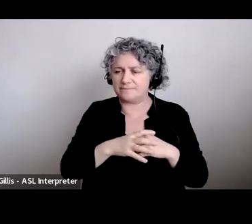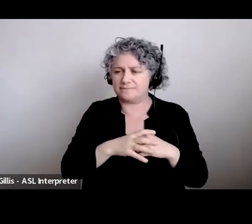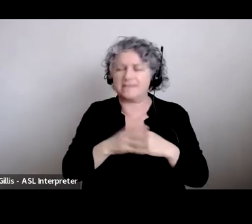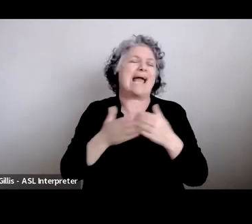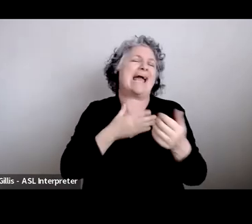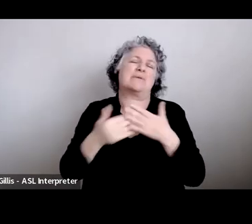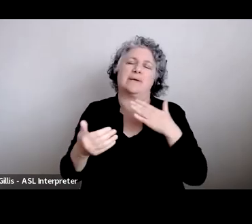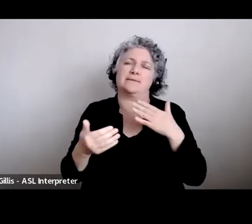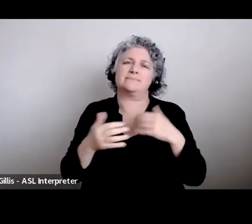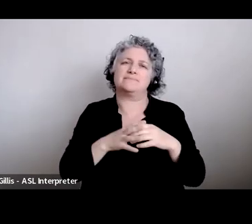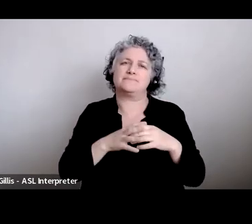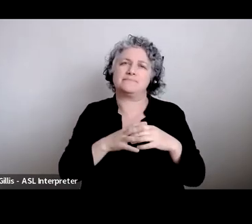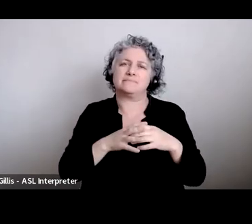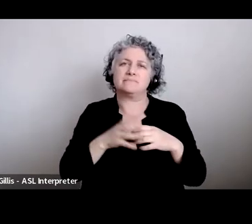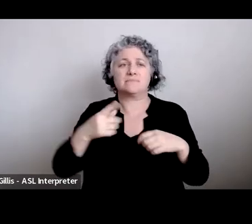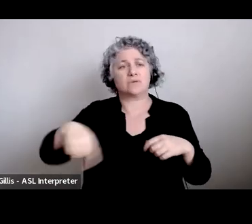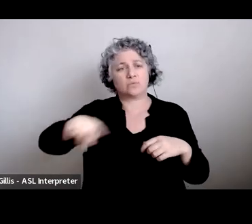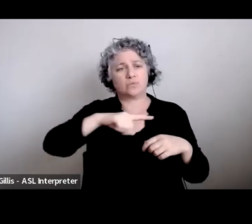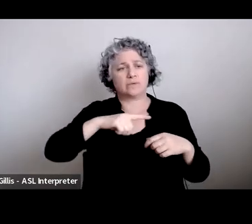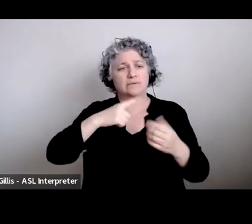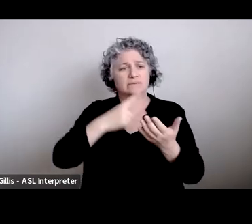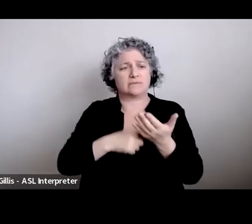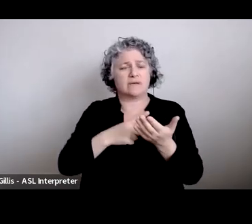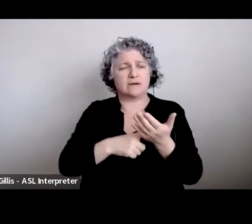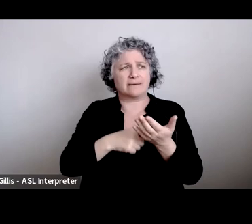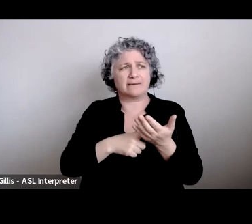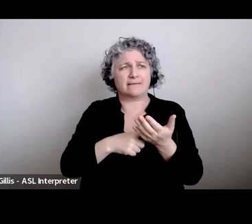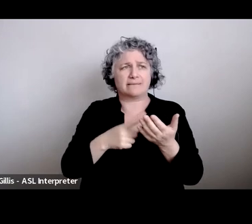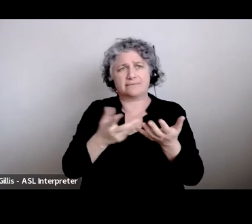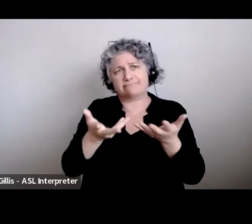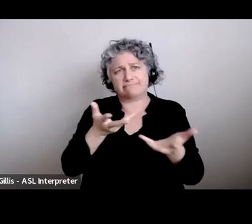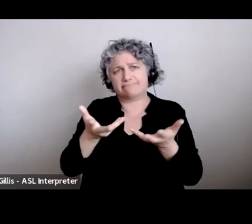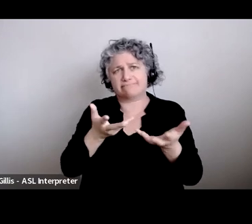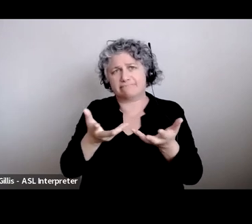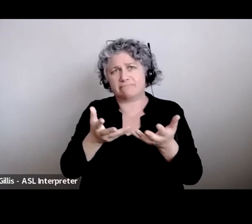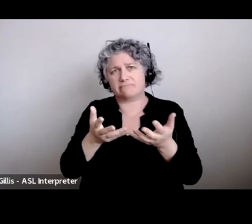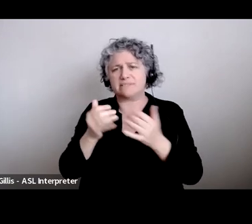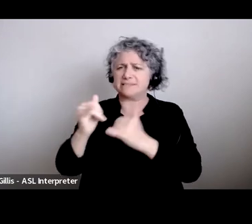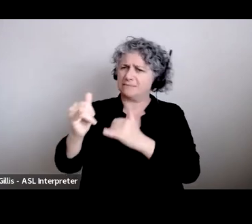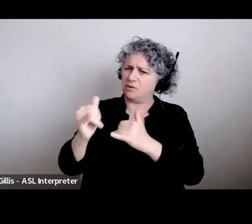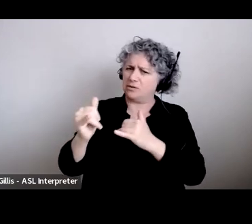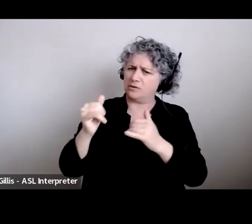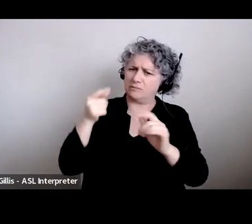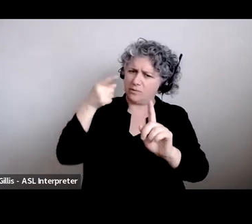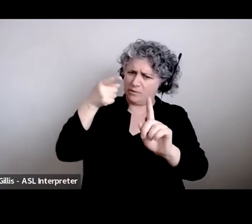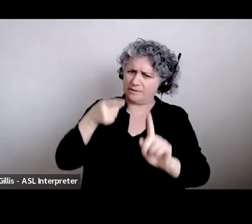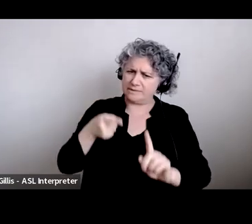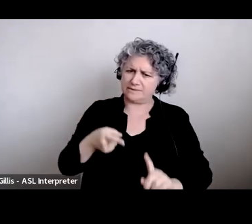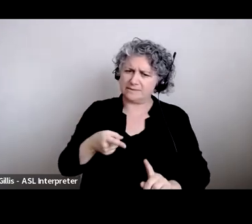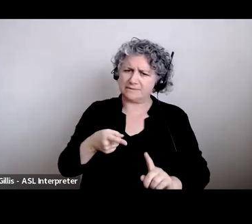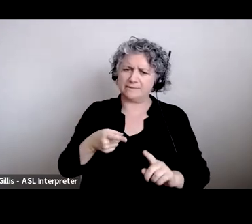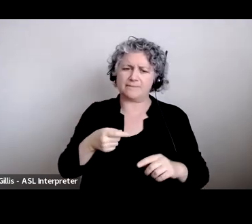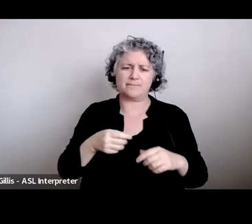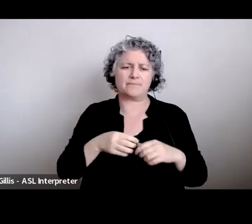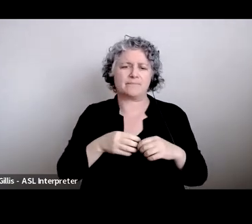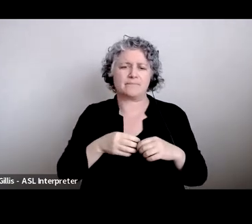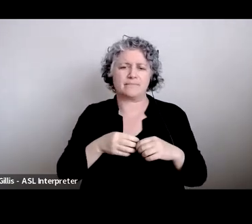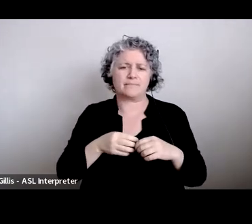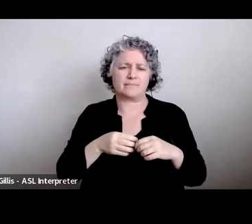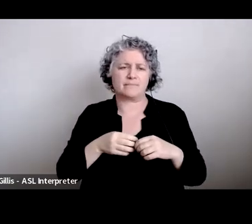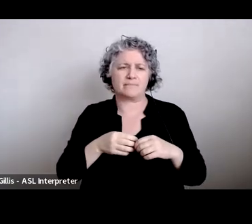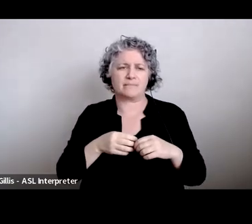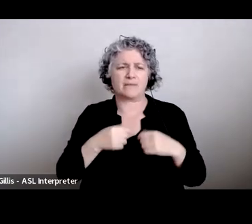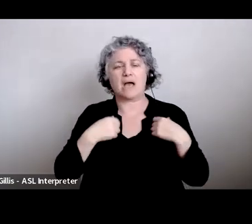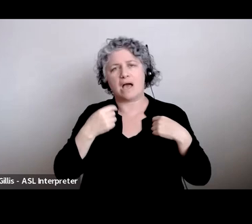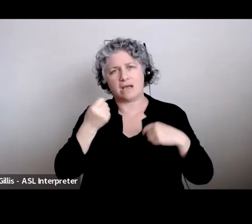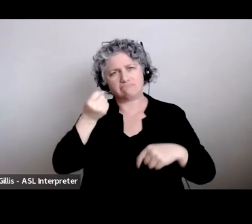Anyway, I mean, we're speaking, I think, a lot of similar points. I mean, I see